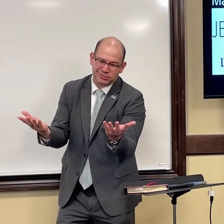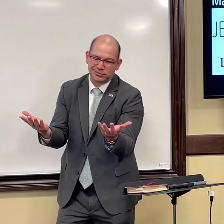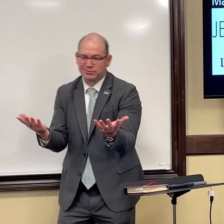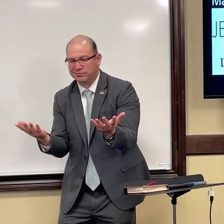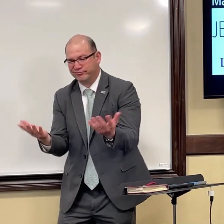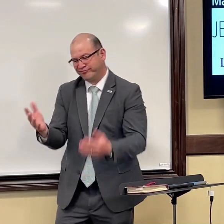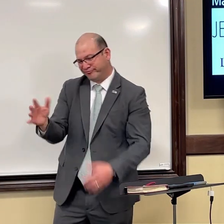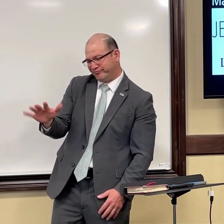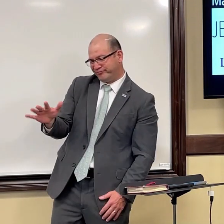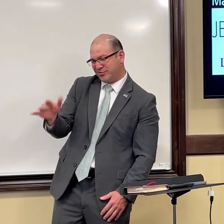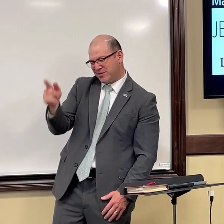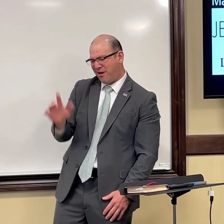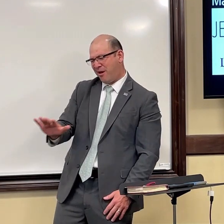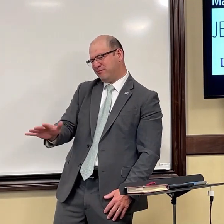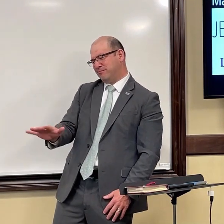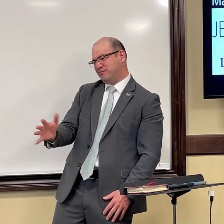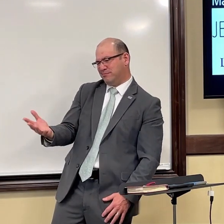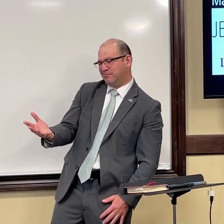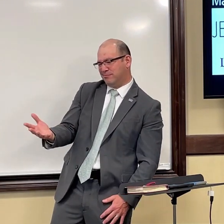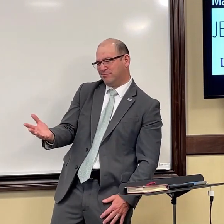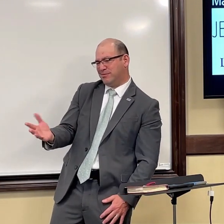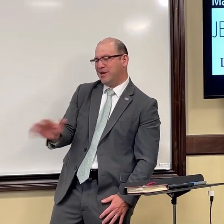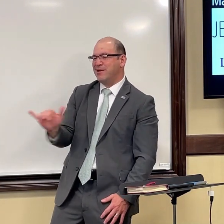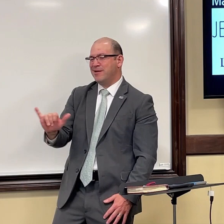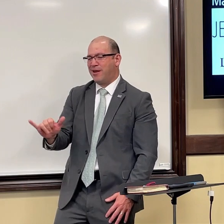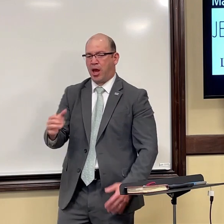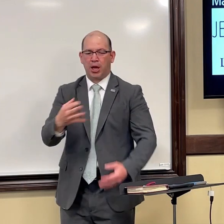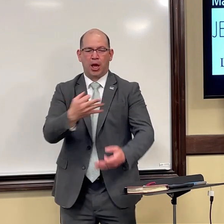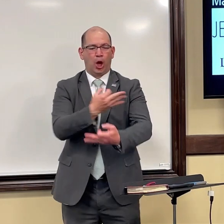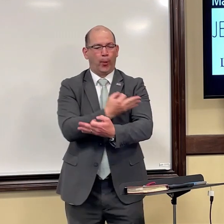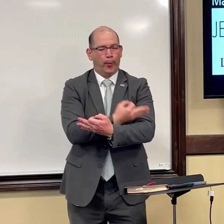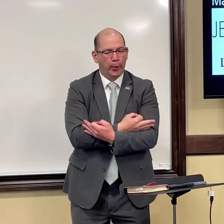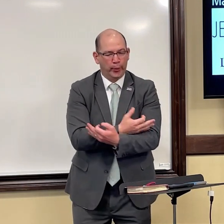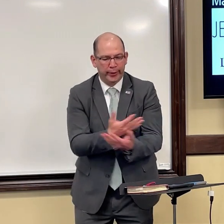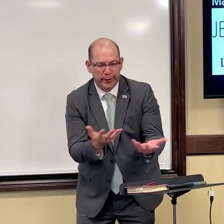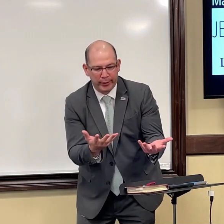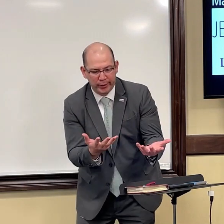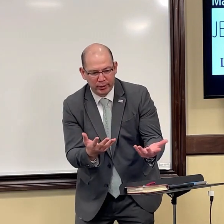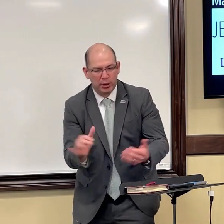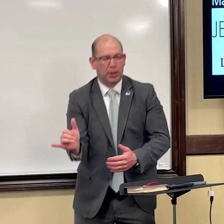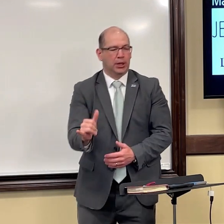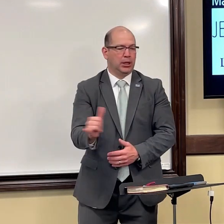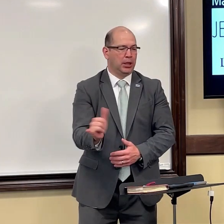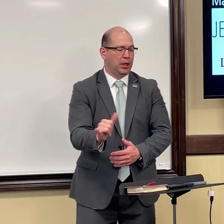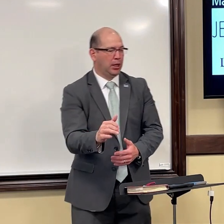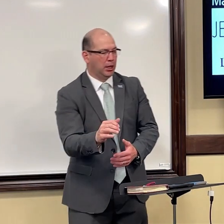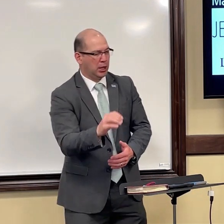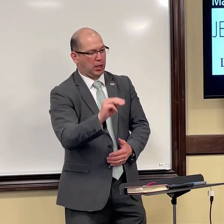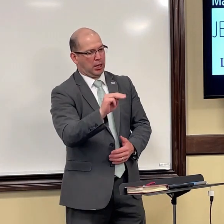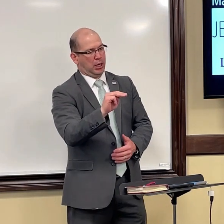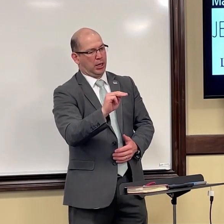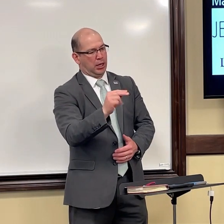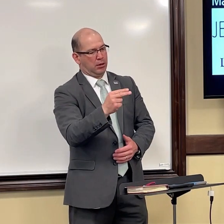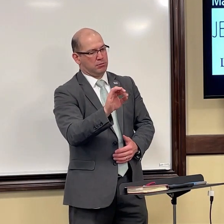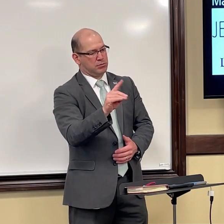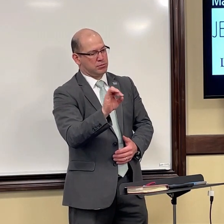that Jesus, he's kind of God, but, you know, he's just like all these others,